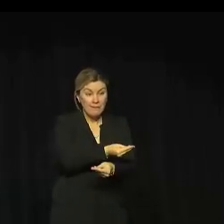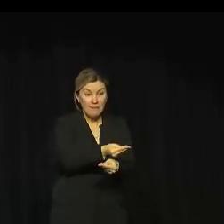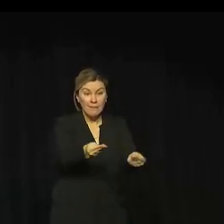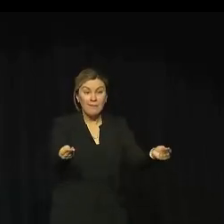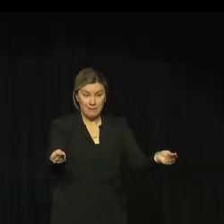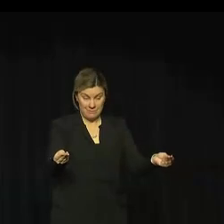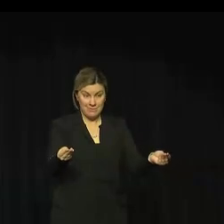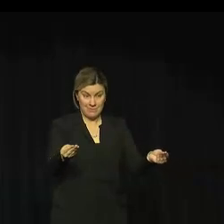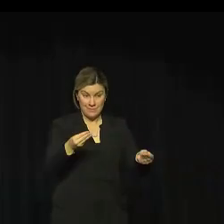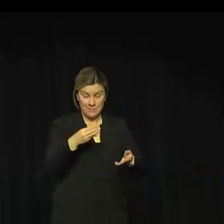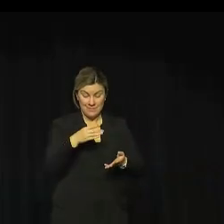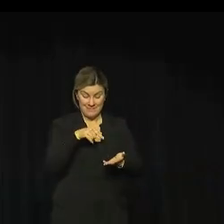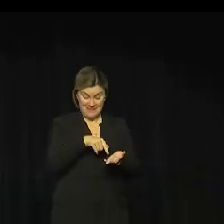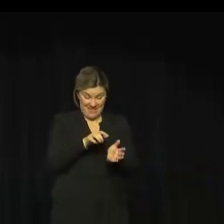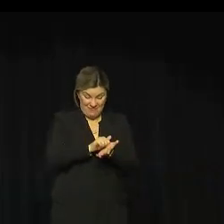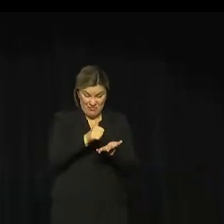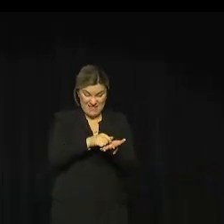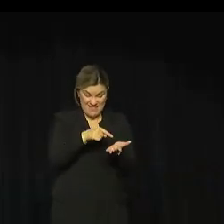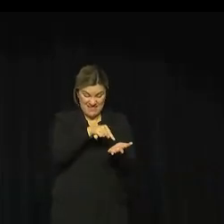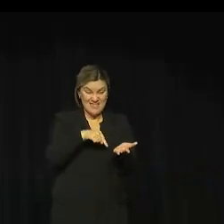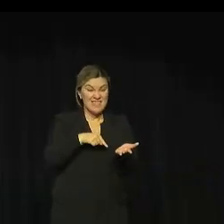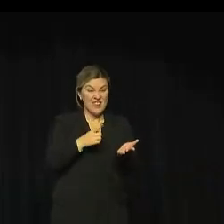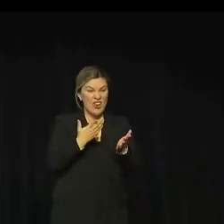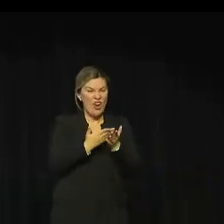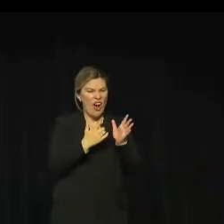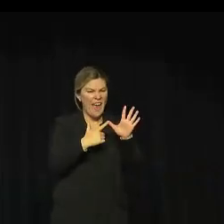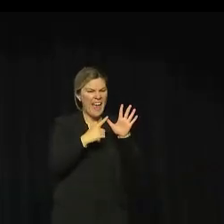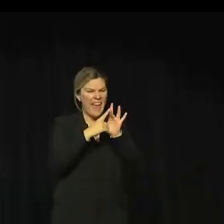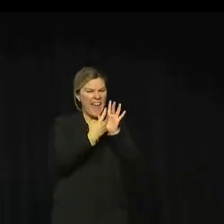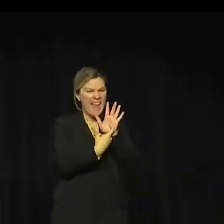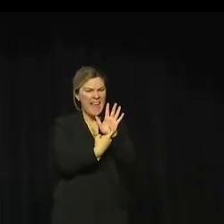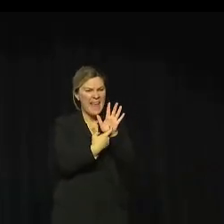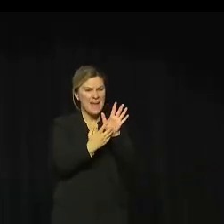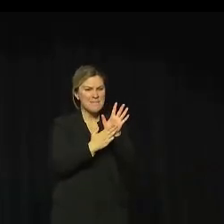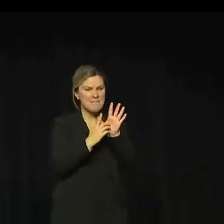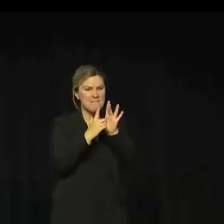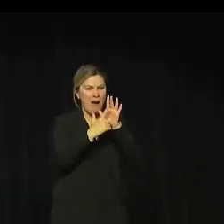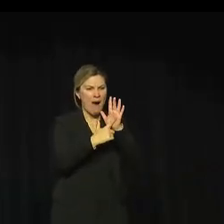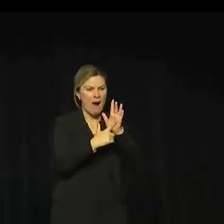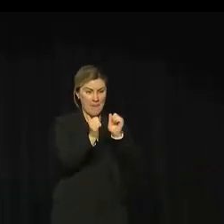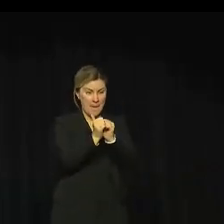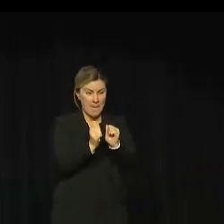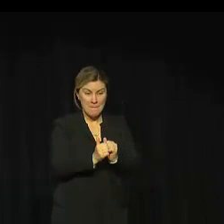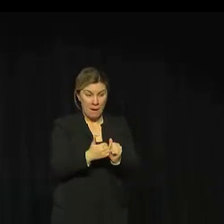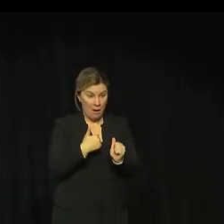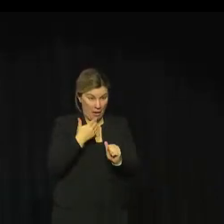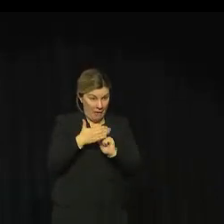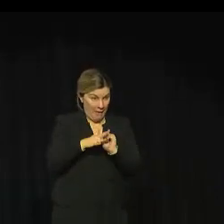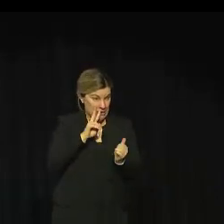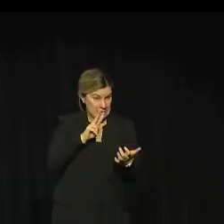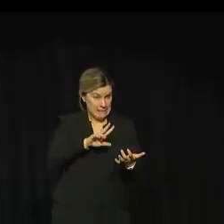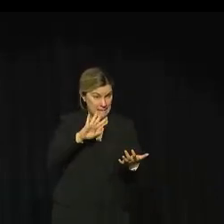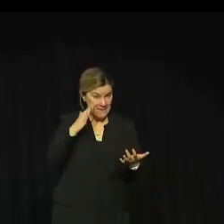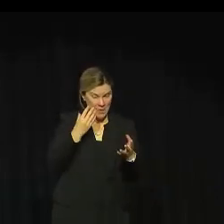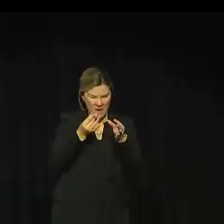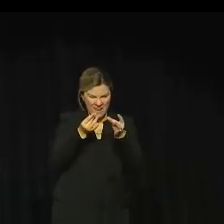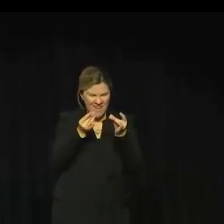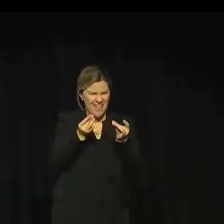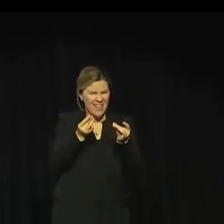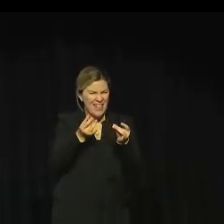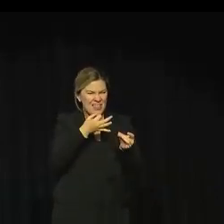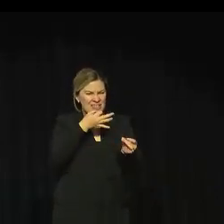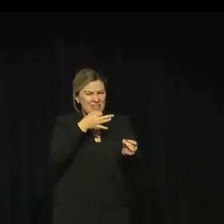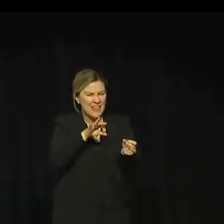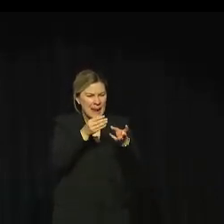printed on airmail paper, which I hadn't seen before, a very lightweight paper because